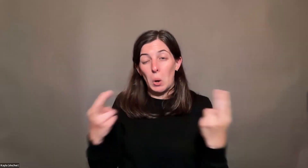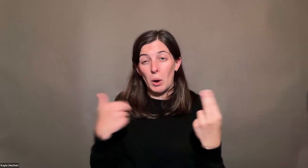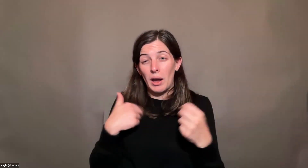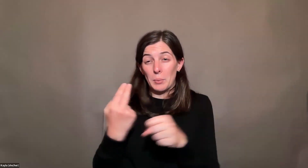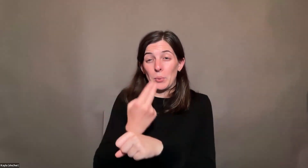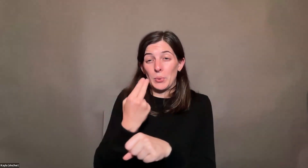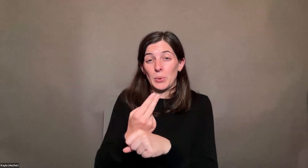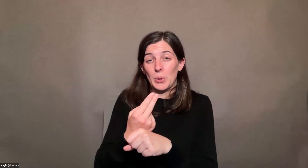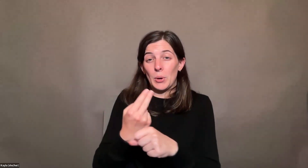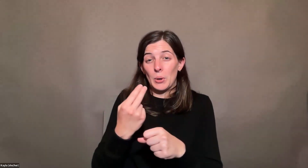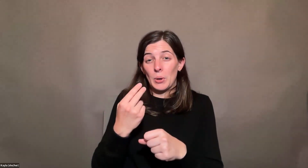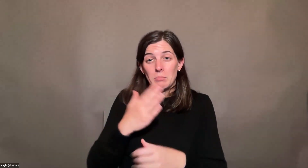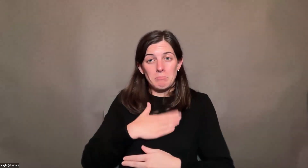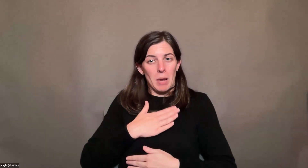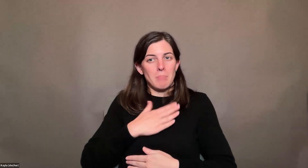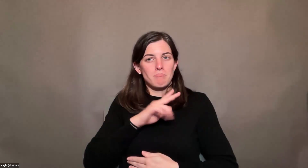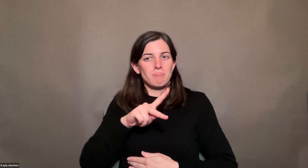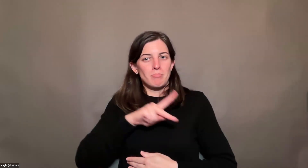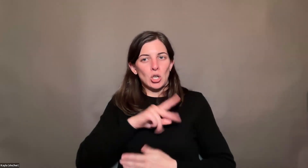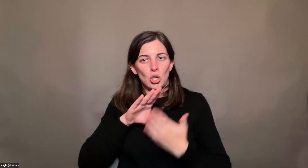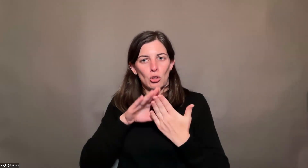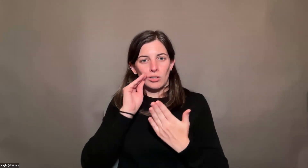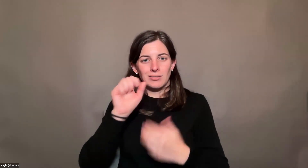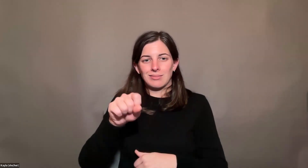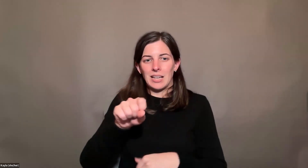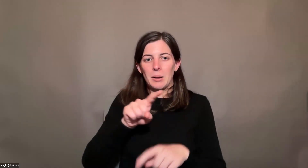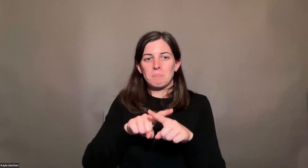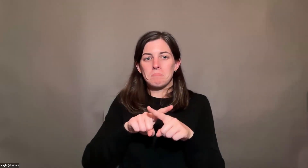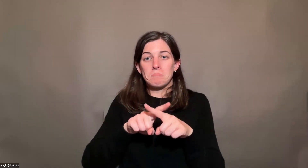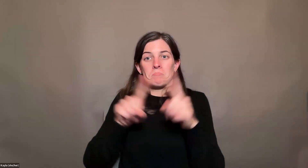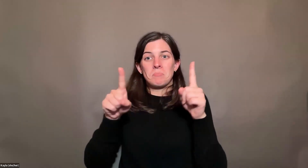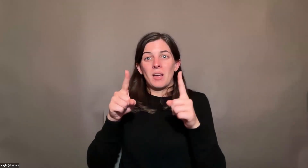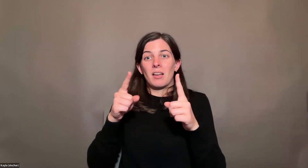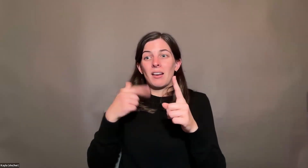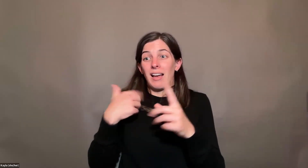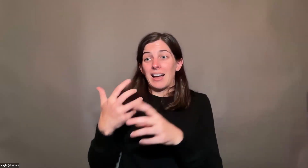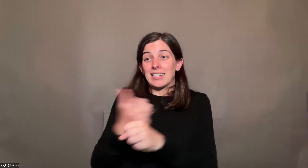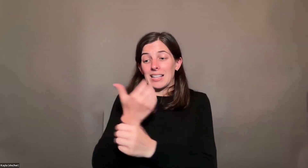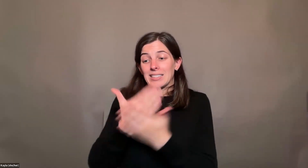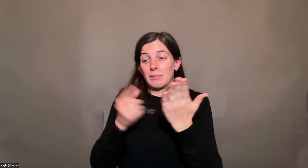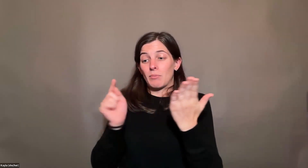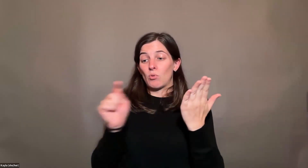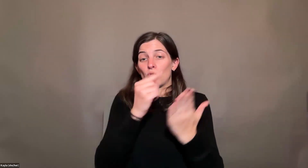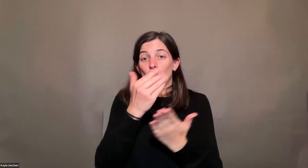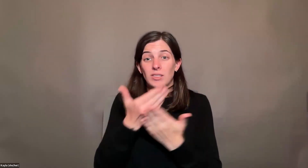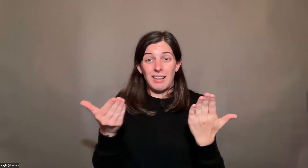my personal learning. But when I got some those things, I got to know from my experience. Then I use